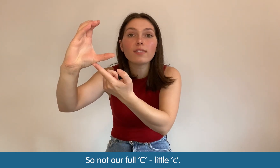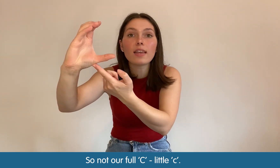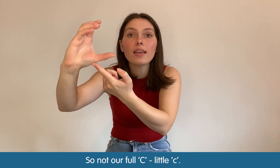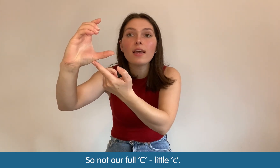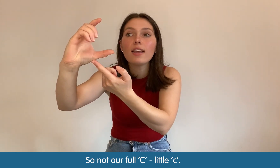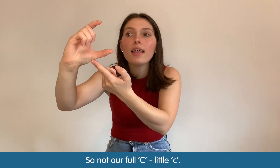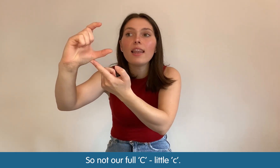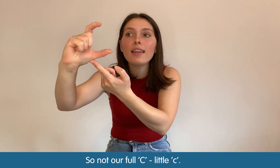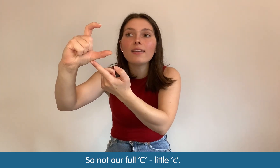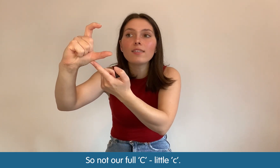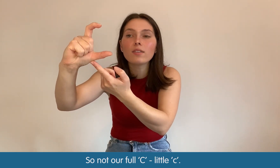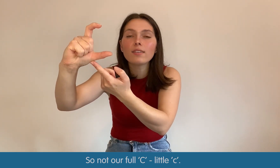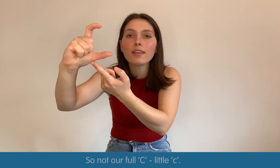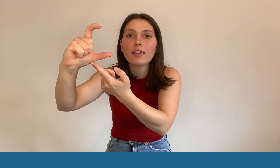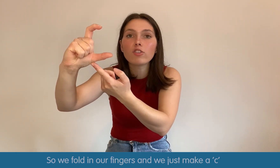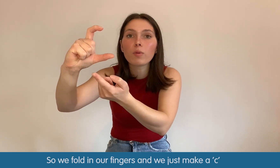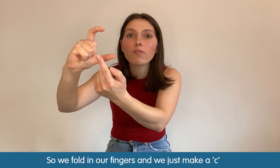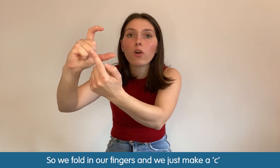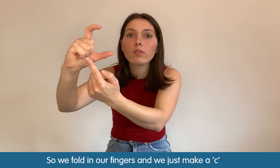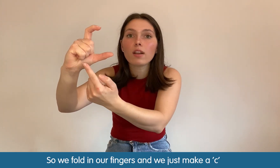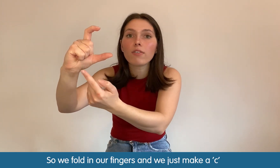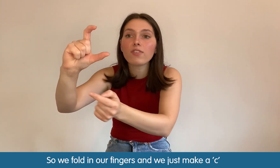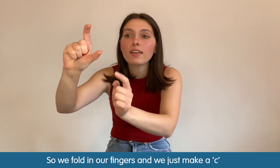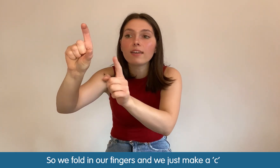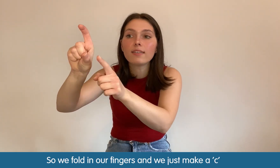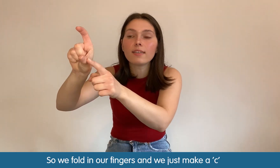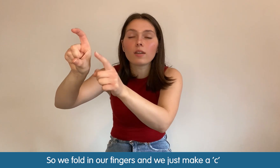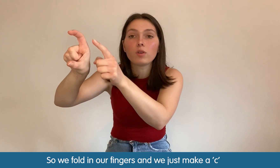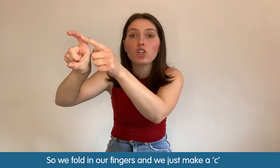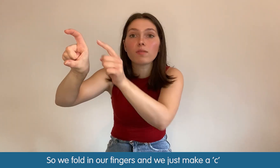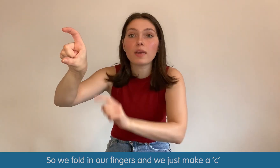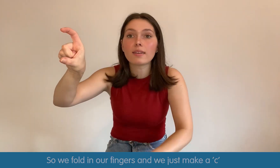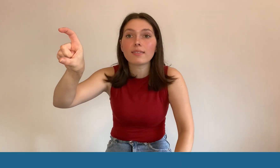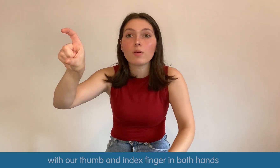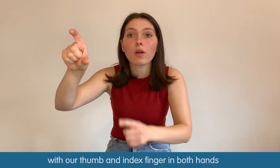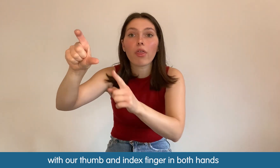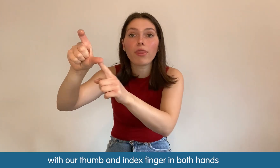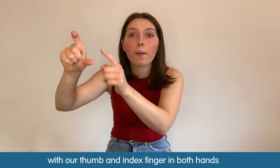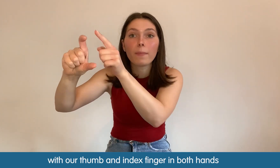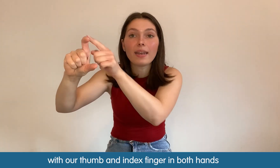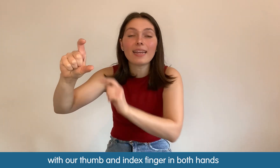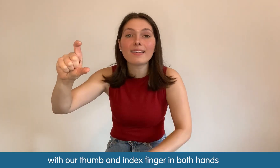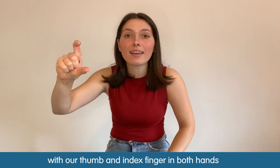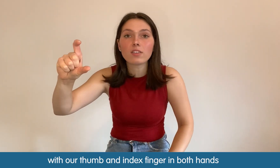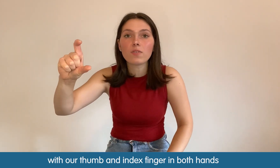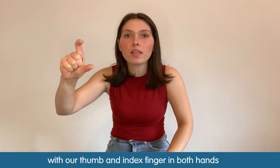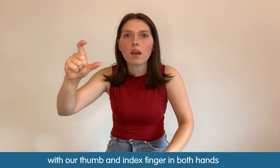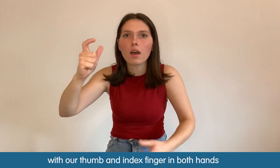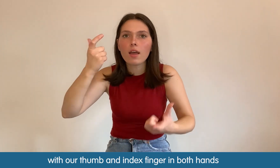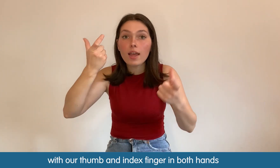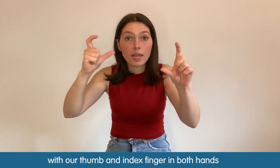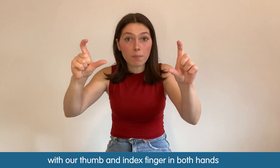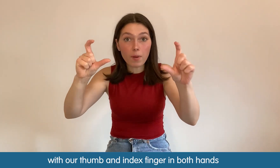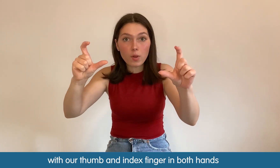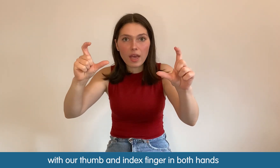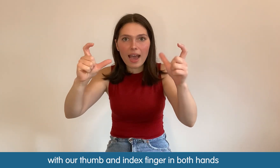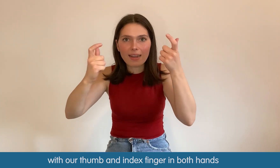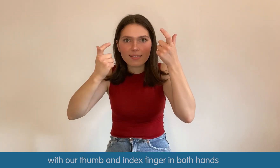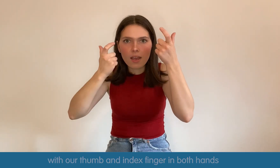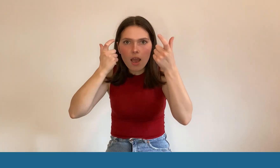C, little c. So we fold in our fingers and we just make a C with our thumb and index finger in both hands. And